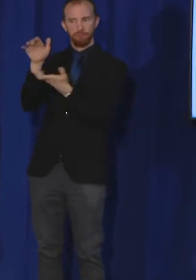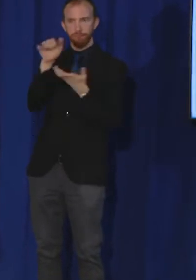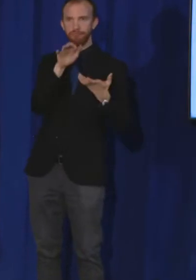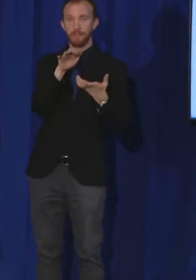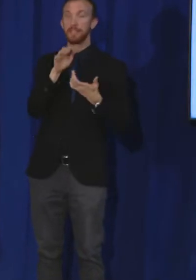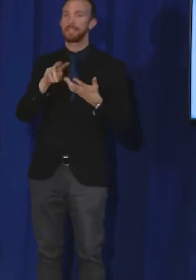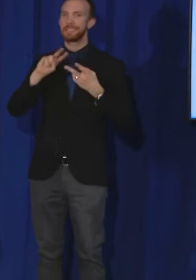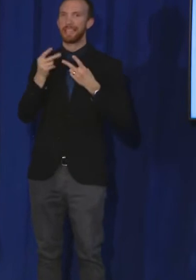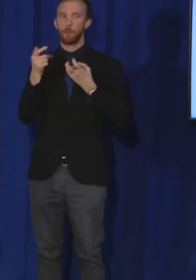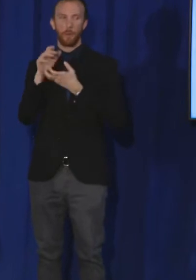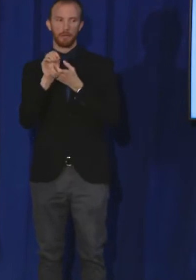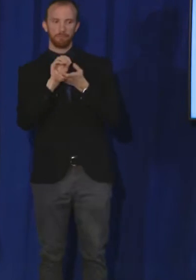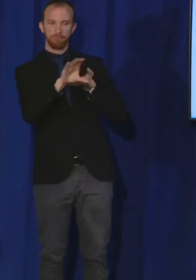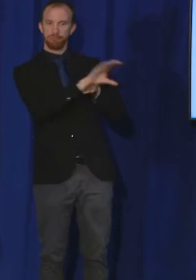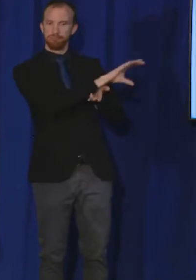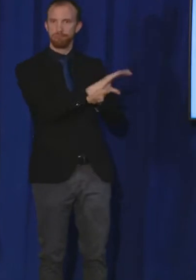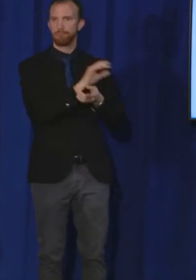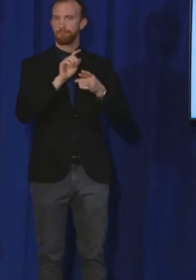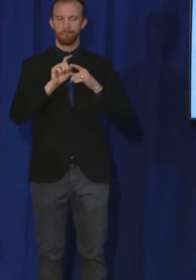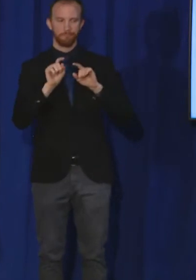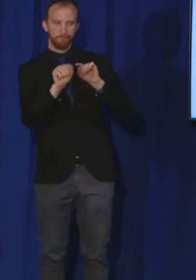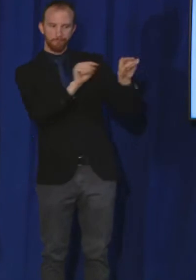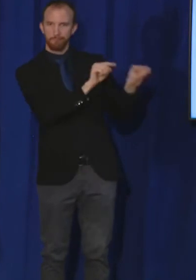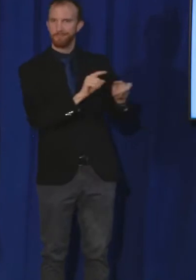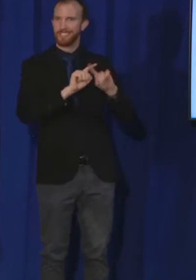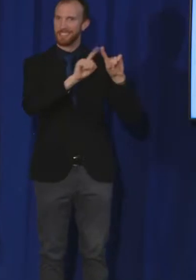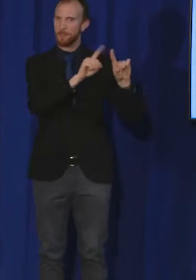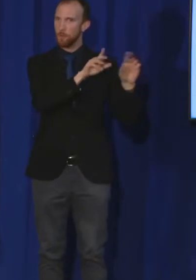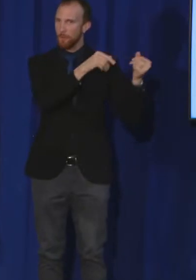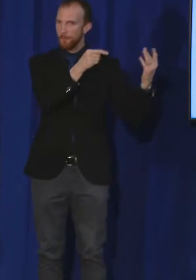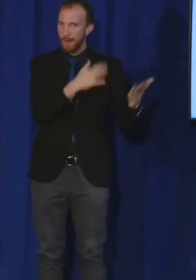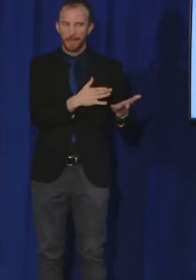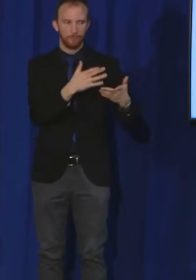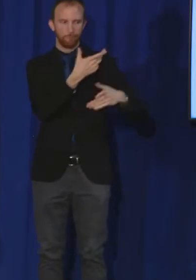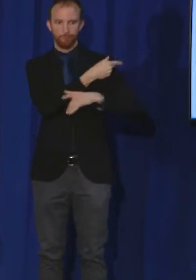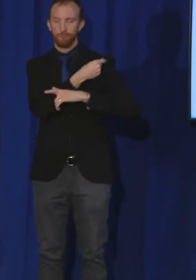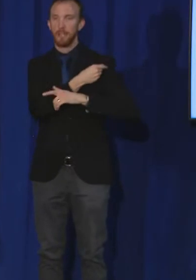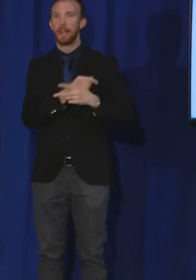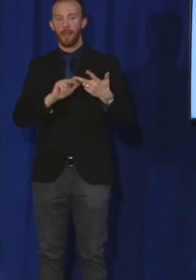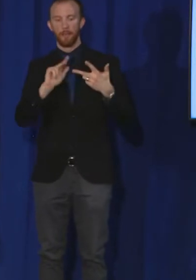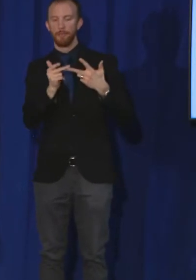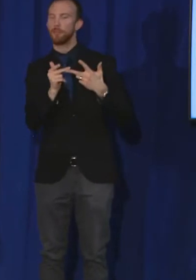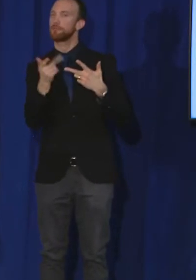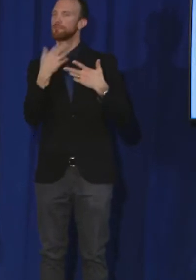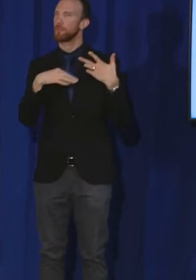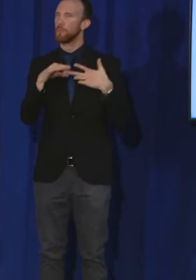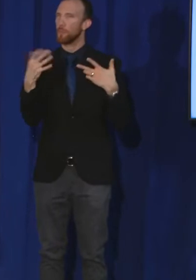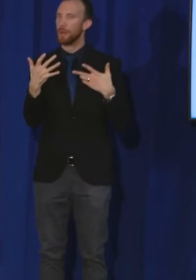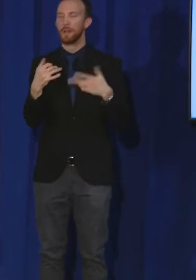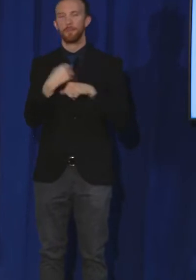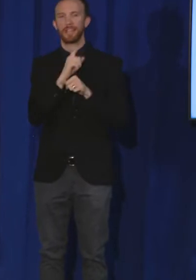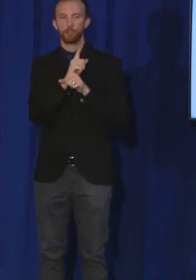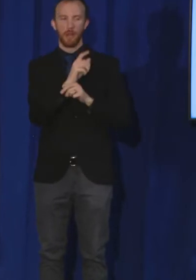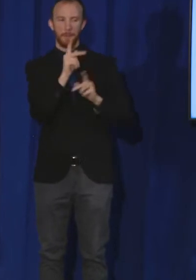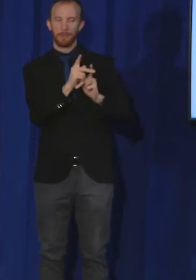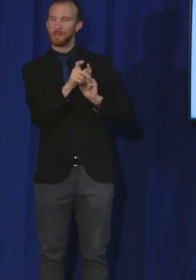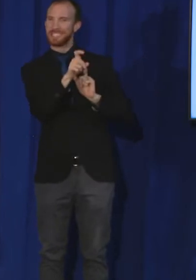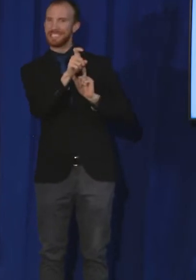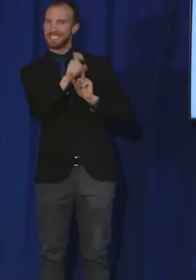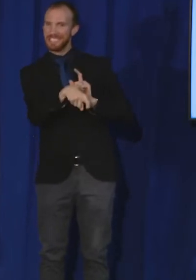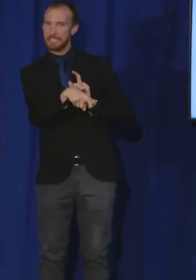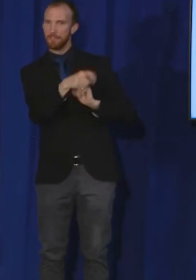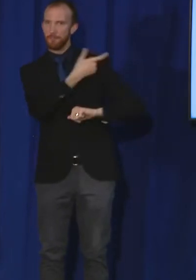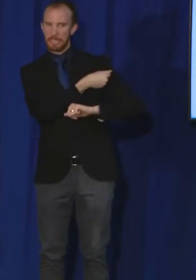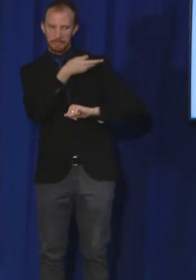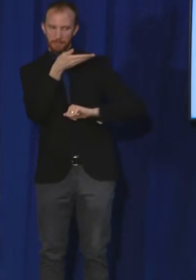our providers. And then number three, we do want to make sure that the demand is there so that that vaccine can be used. So this week has